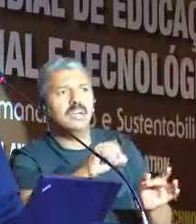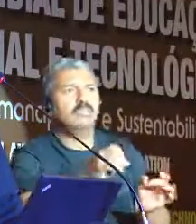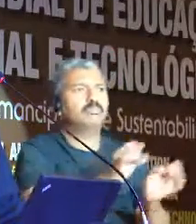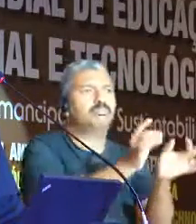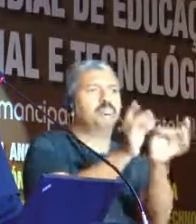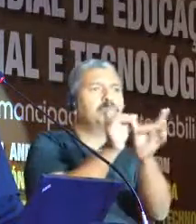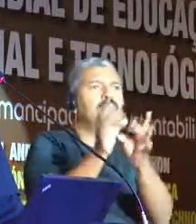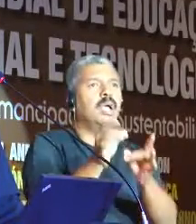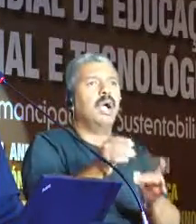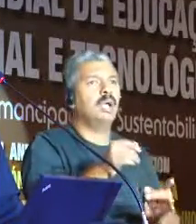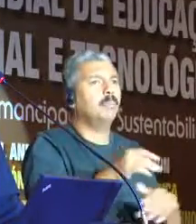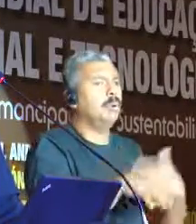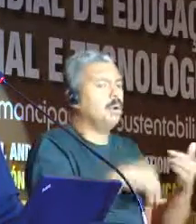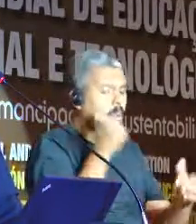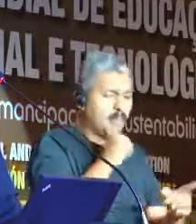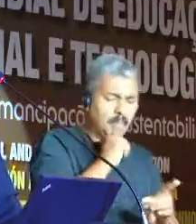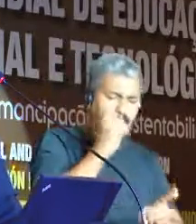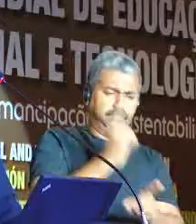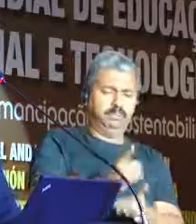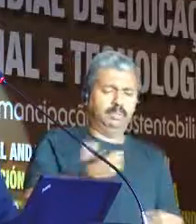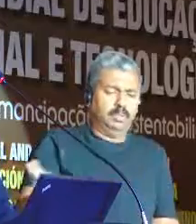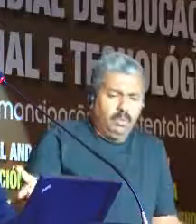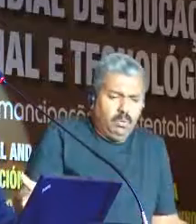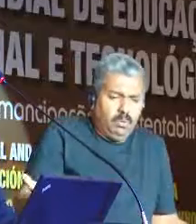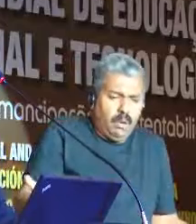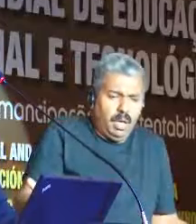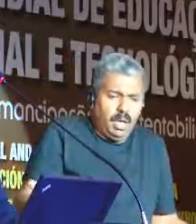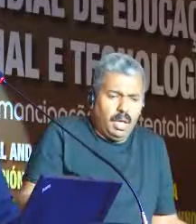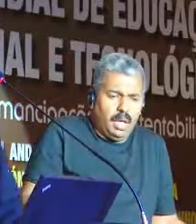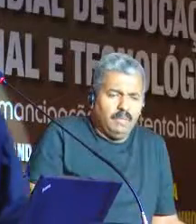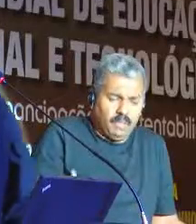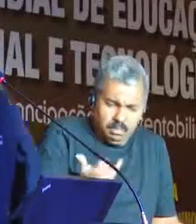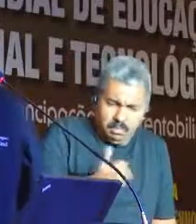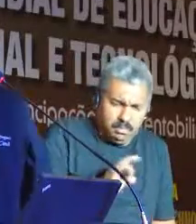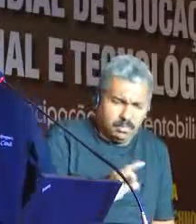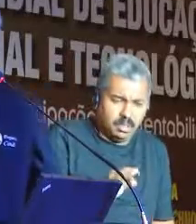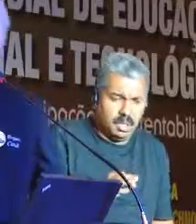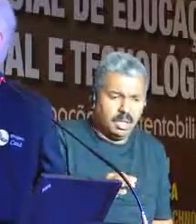He's not a multi-millionaire, but he does have his own company now.